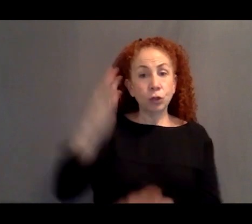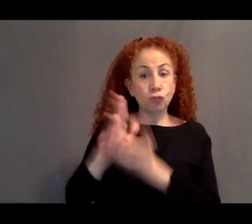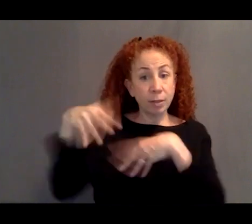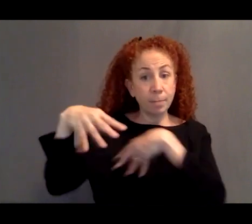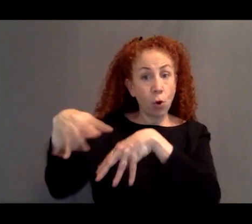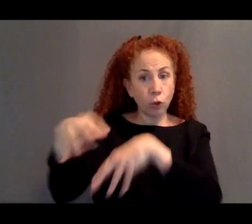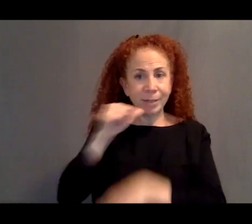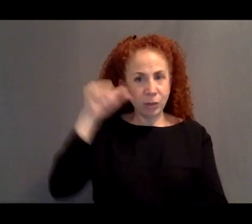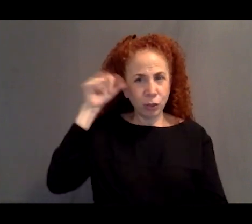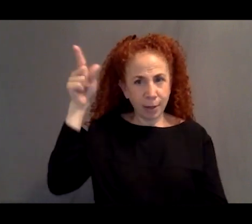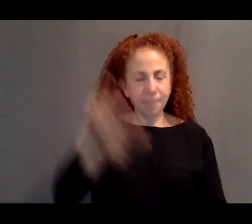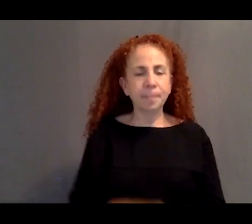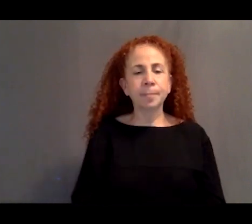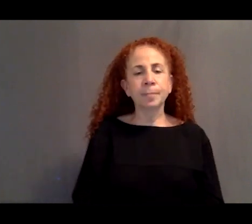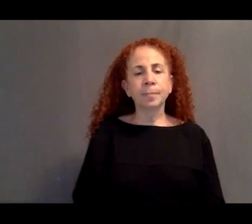and I think that